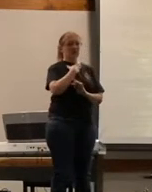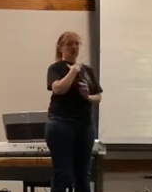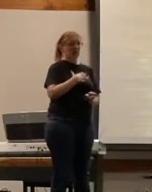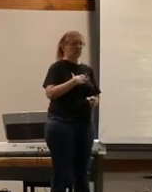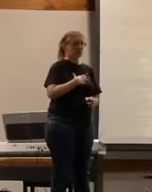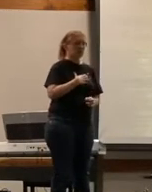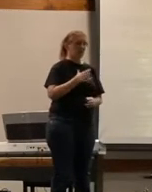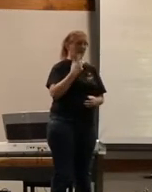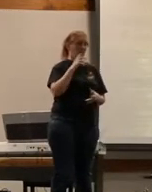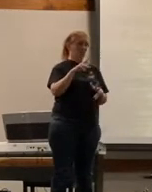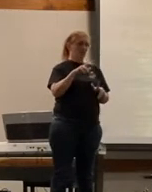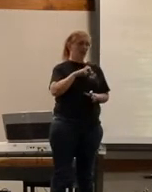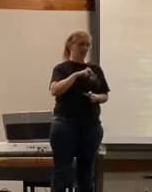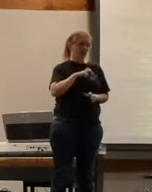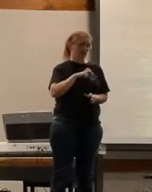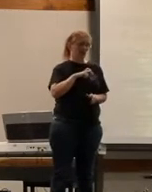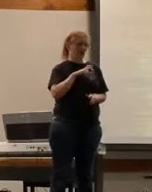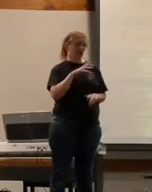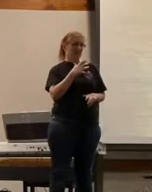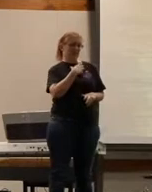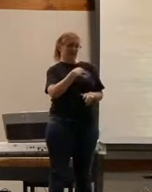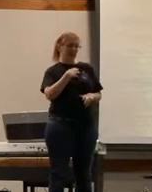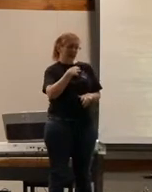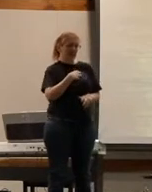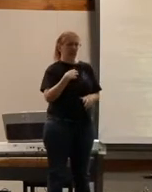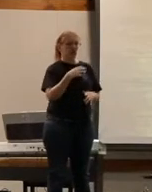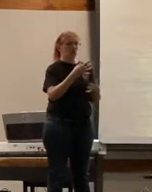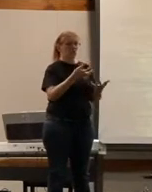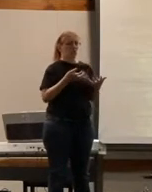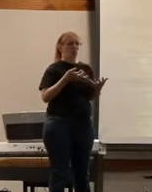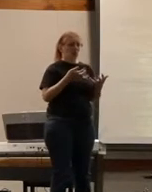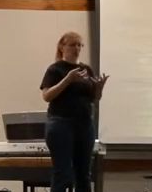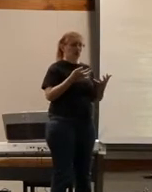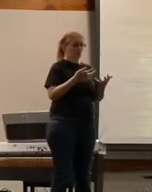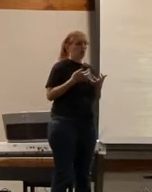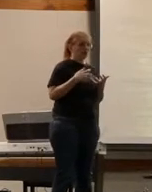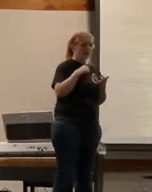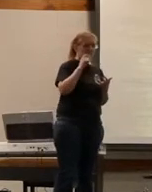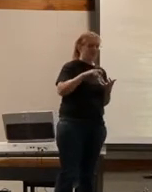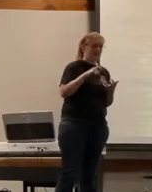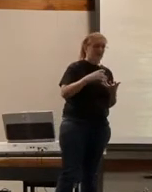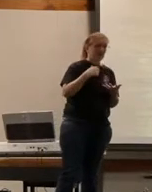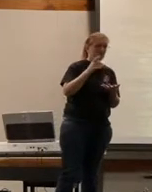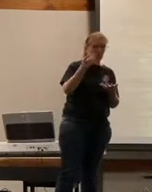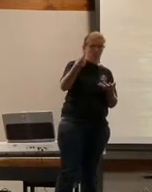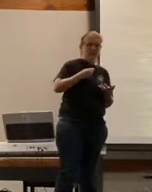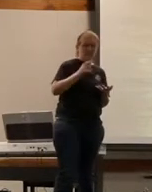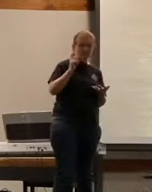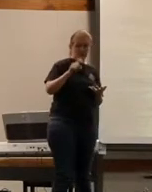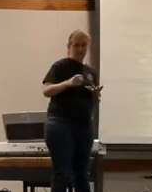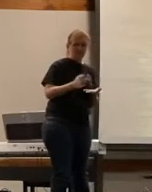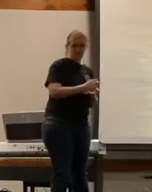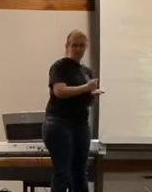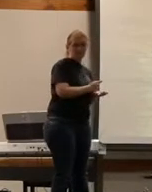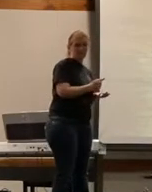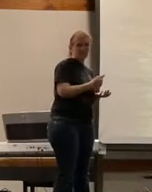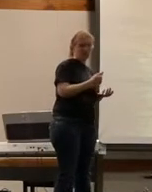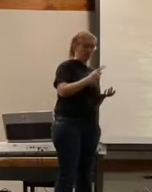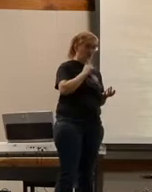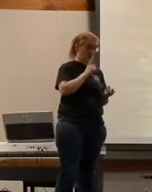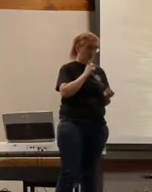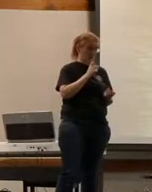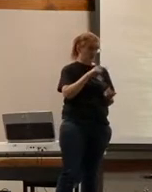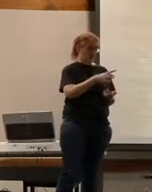with selfishness in my own desires that I said, "Dad, you give me what I deserve." Really, he deserved